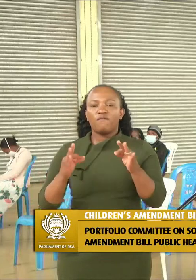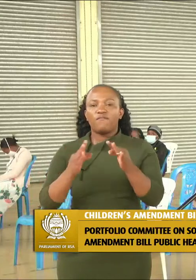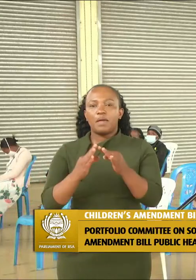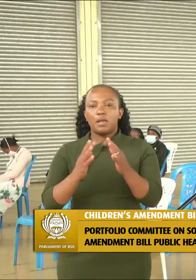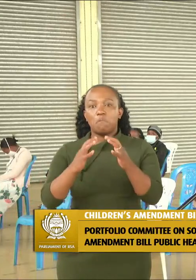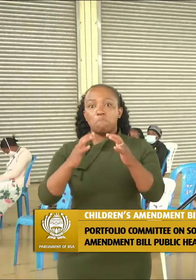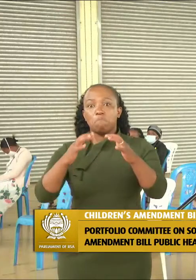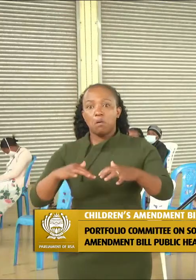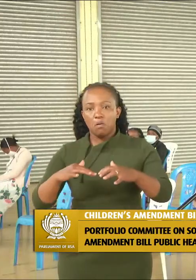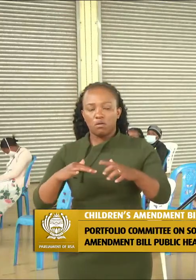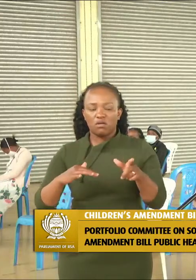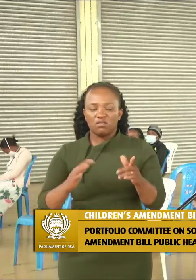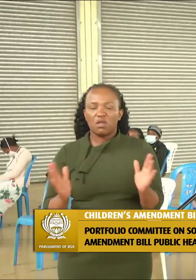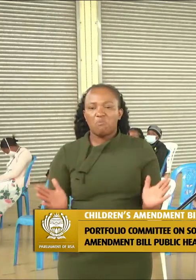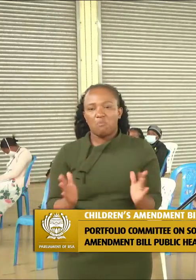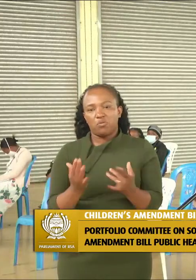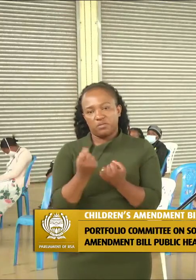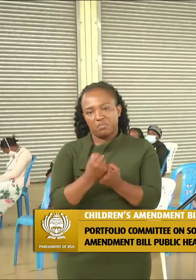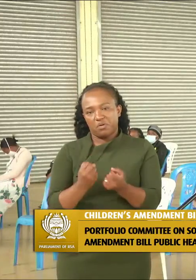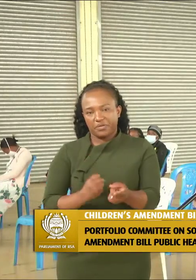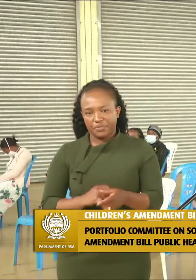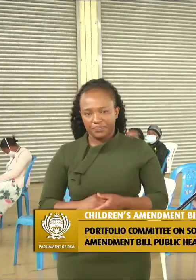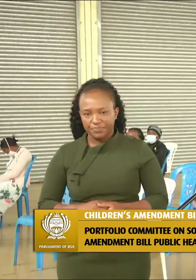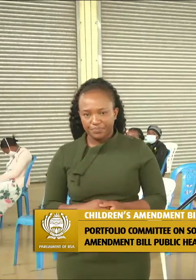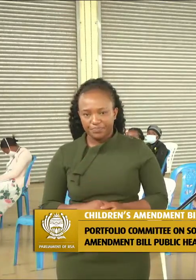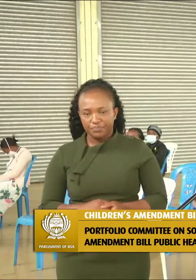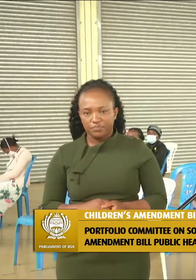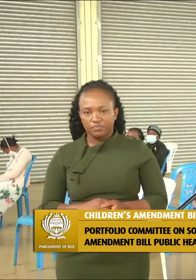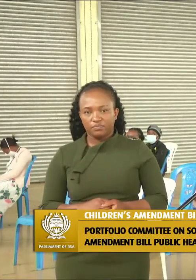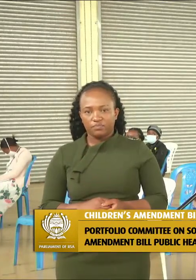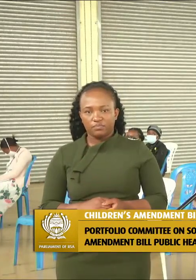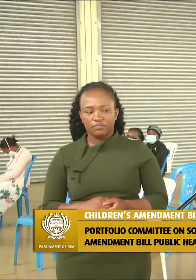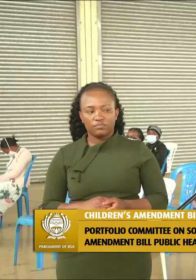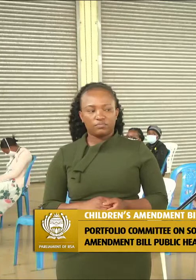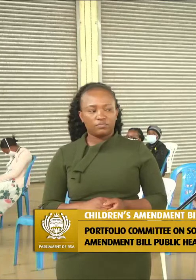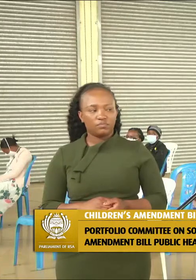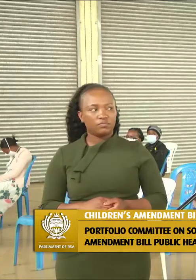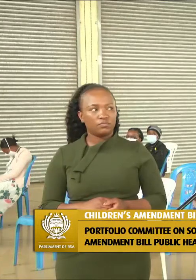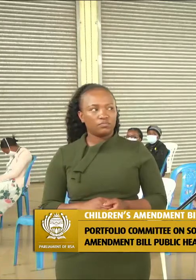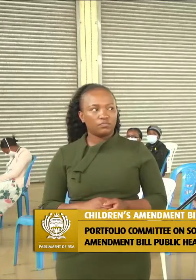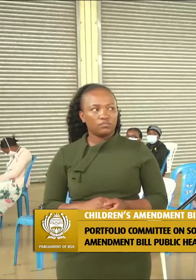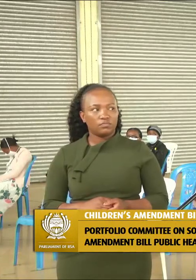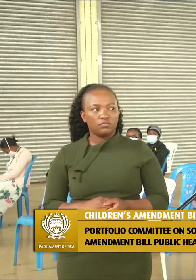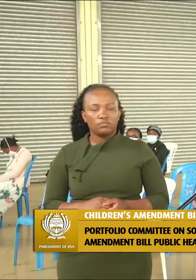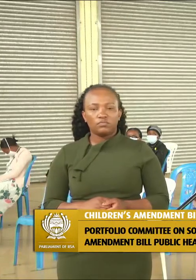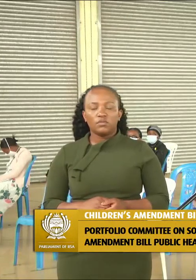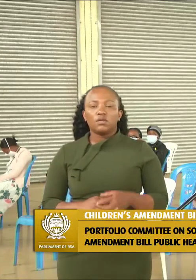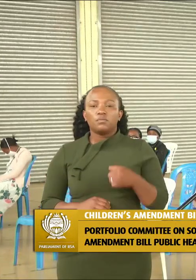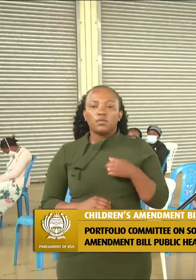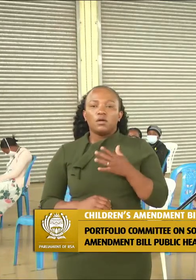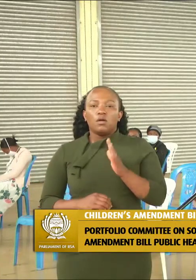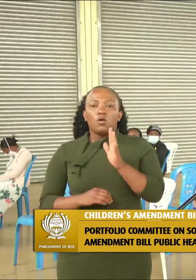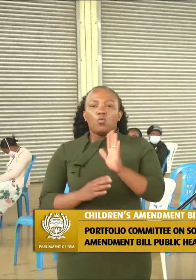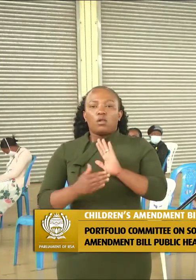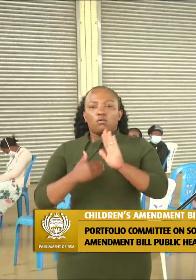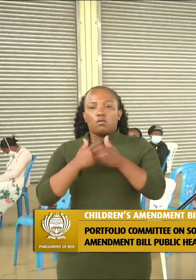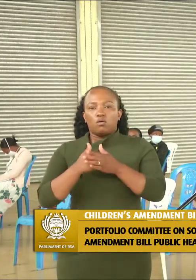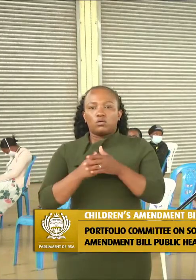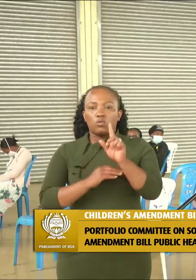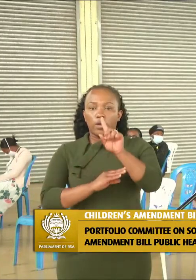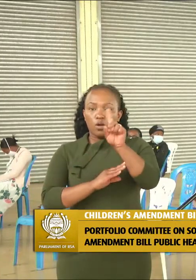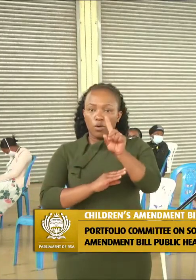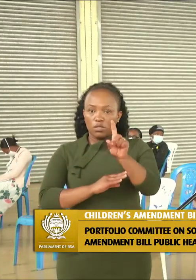bakhuthaza ukuhlukaniswa phakathi kwemndeni. I'm going to close up with a few questions because I believe questions will